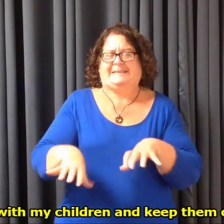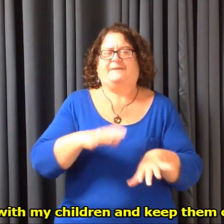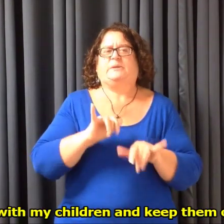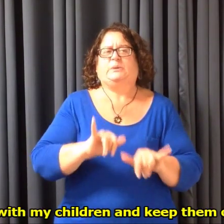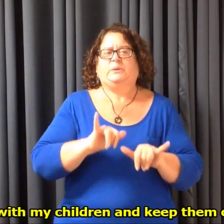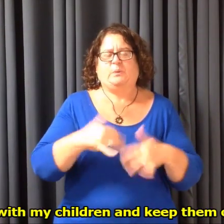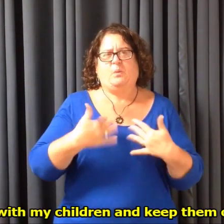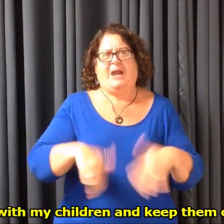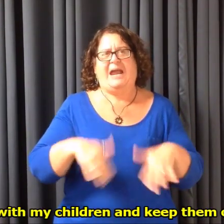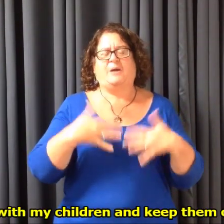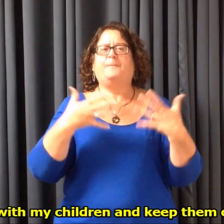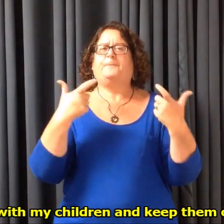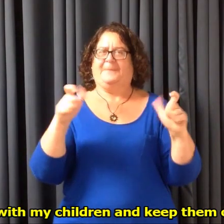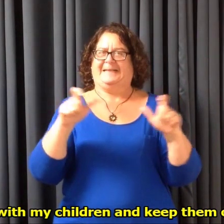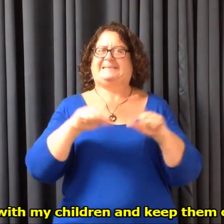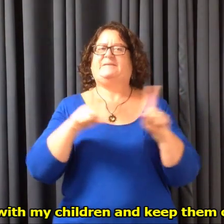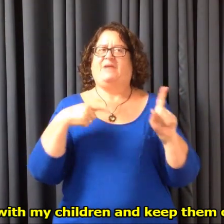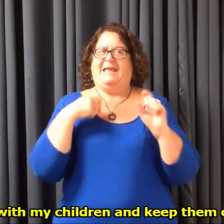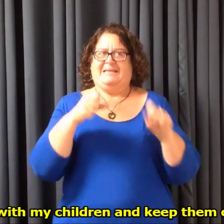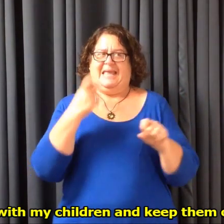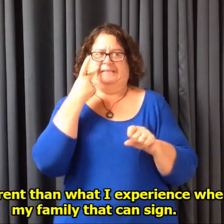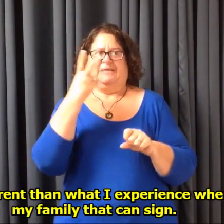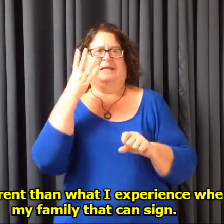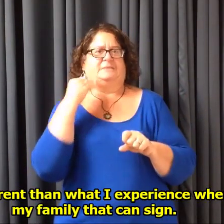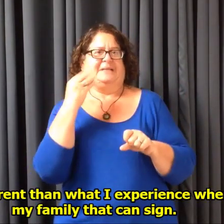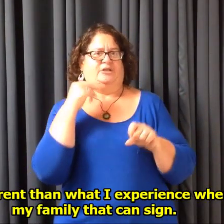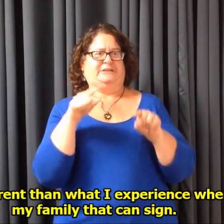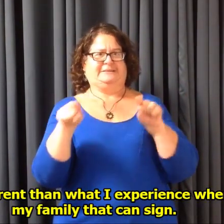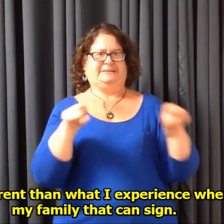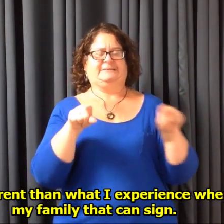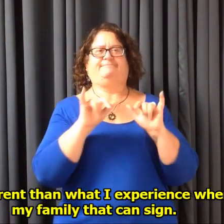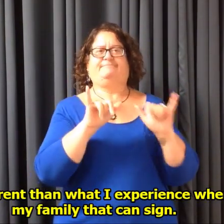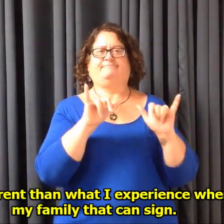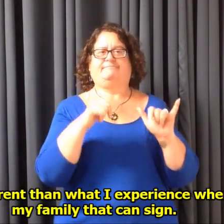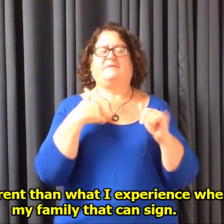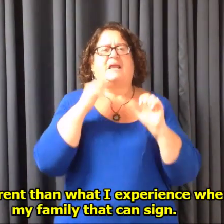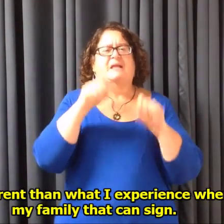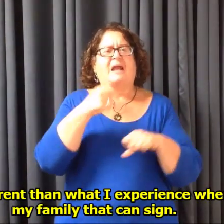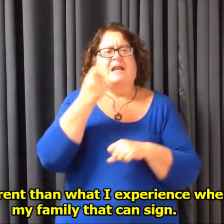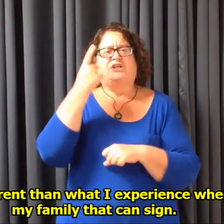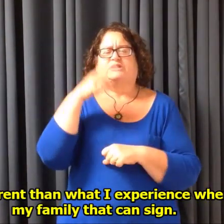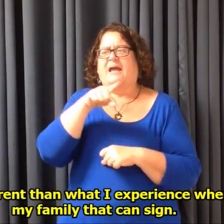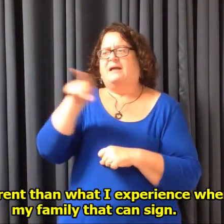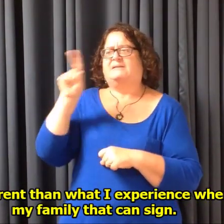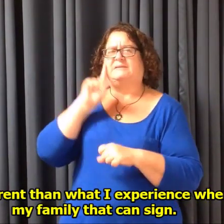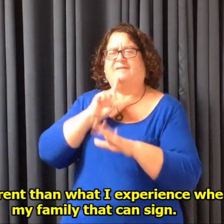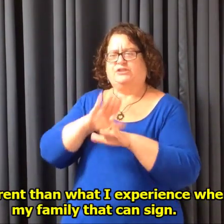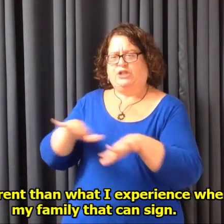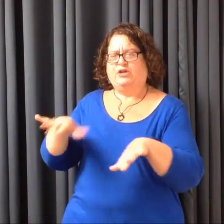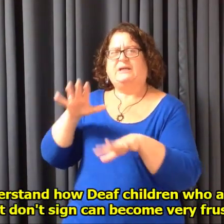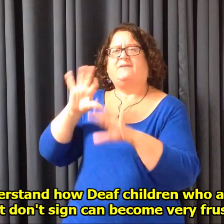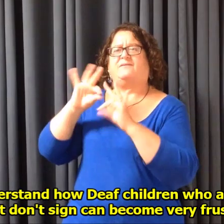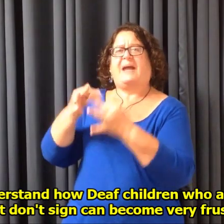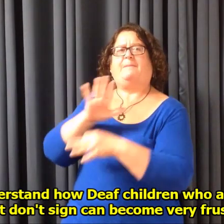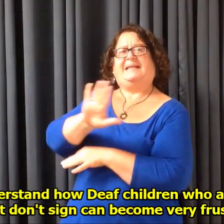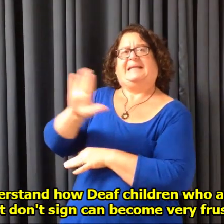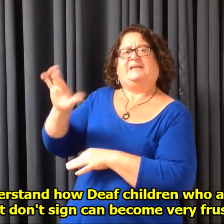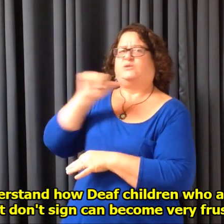just play with my children and keep them occupied. That's very different than what I experience when I'm with my family that can sign. I certainly understand how